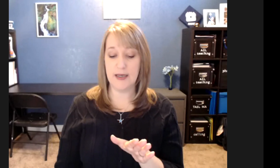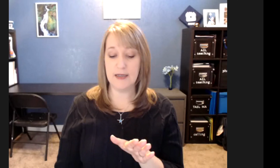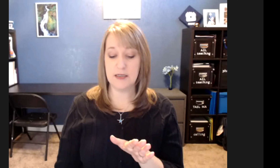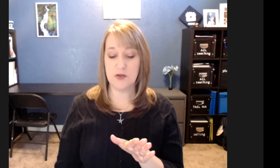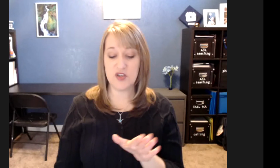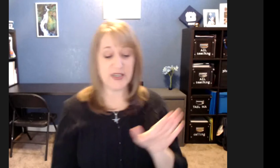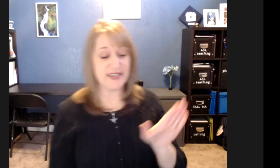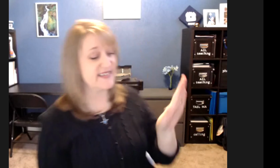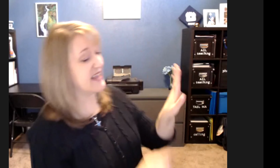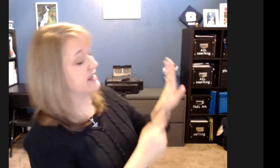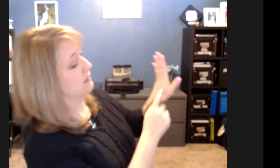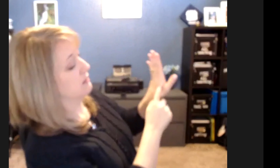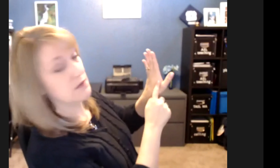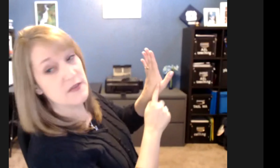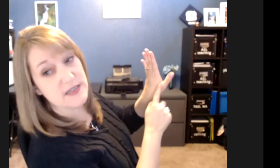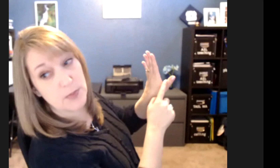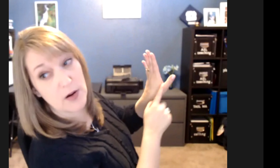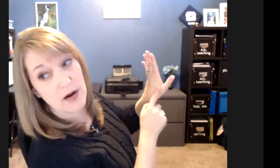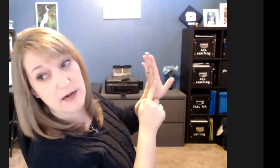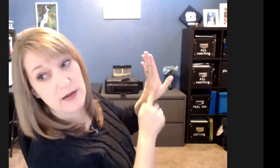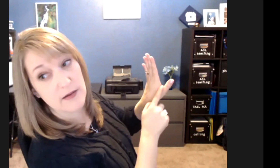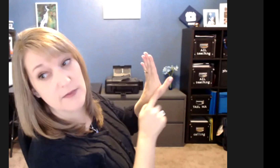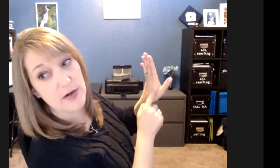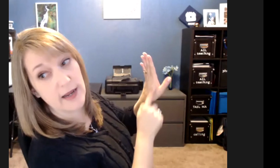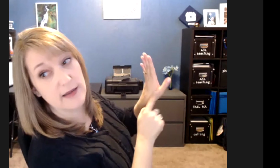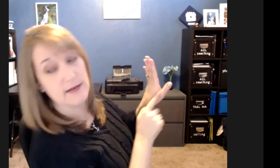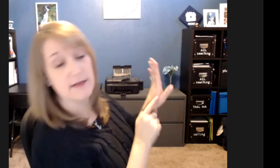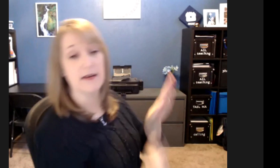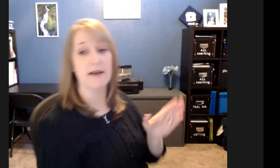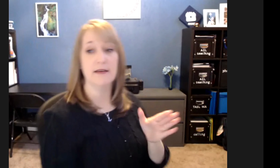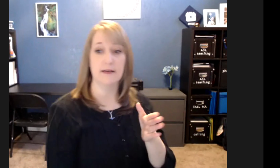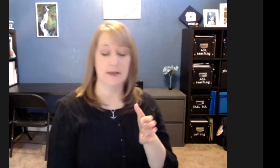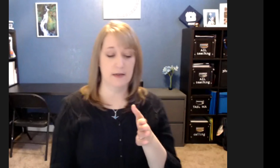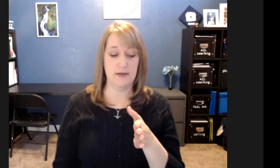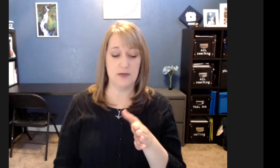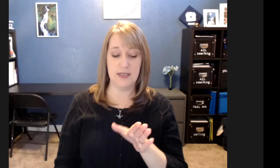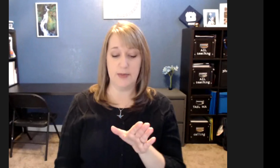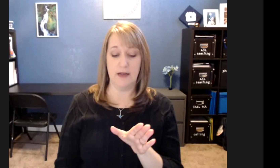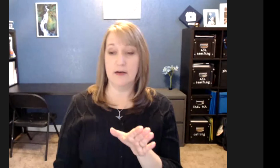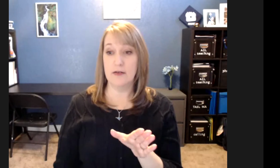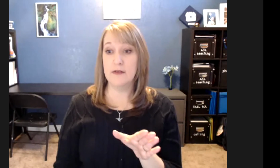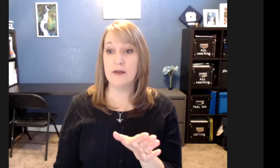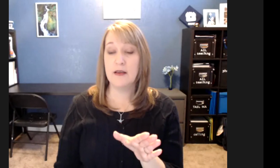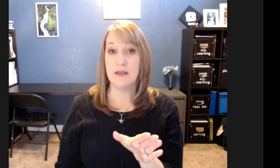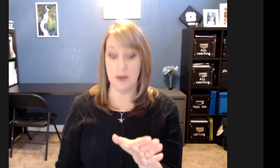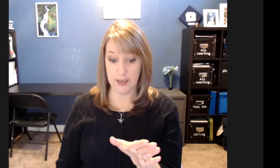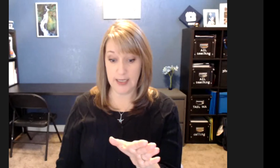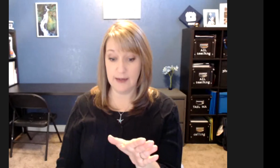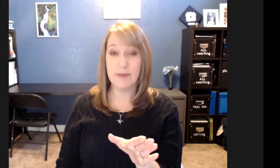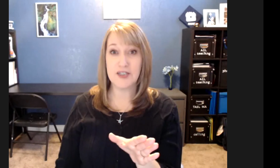bit so that you can see this part of your hand. Okay? So tip it a little. Then look at it. Make sure you